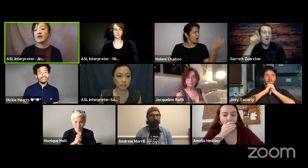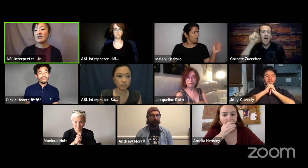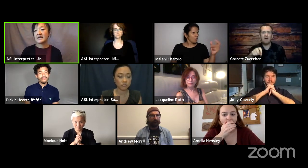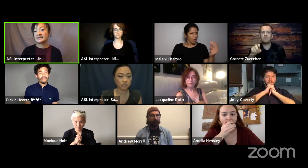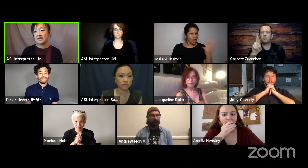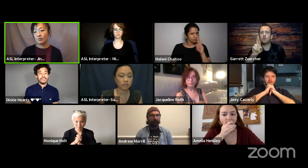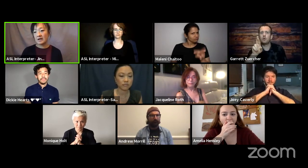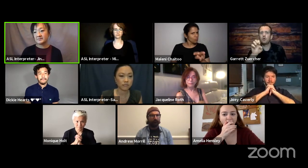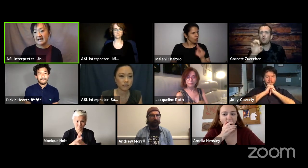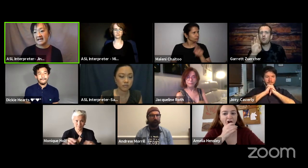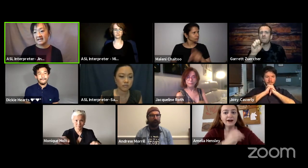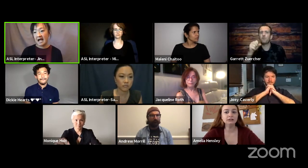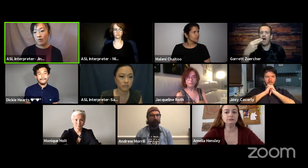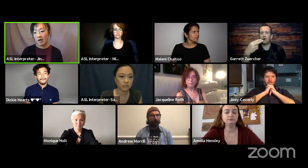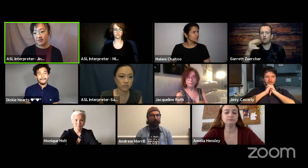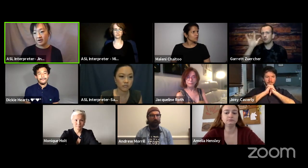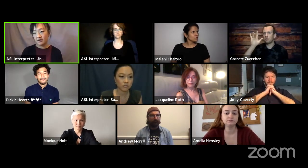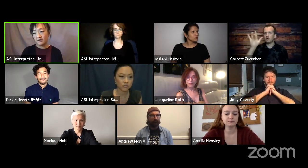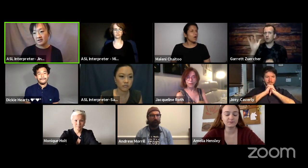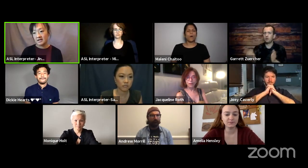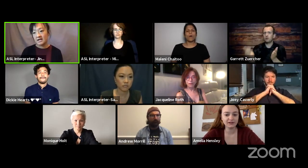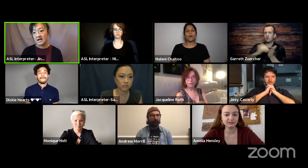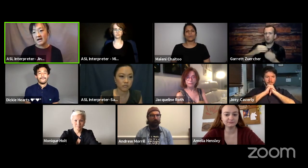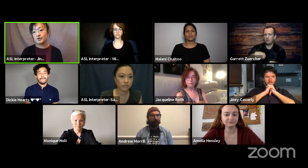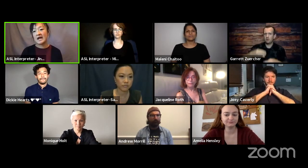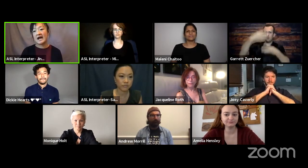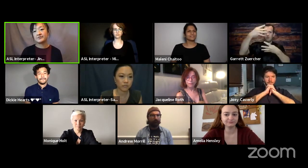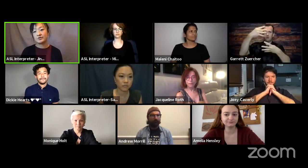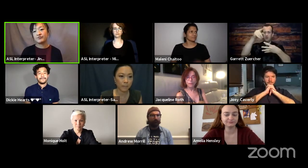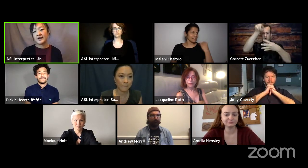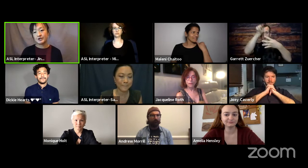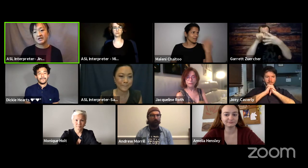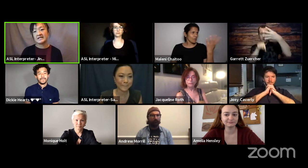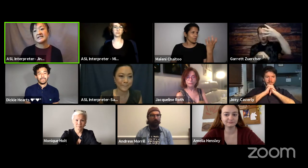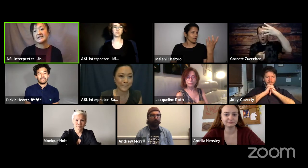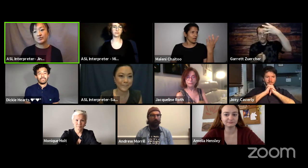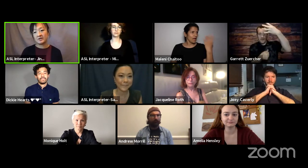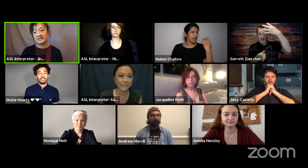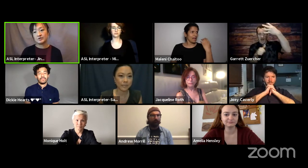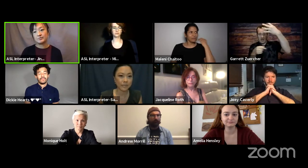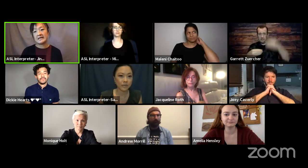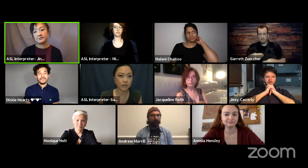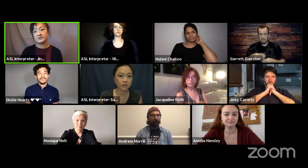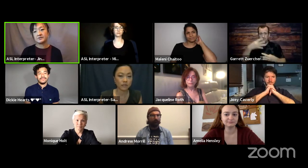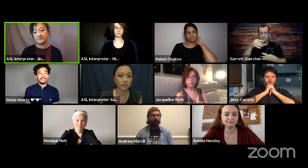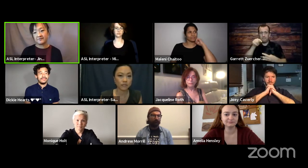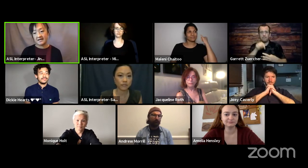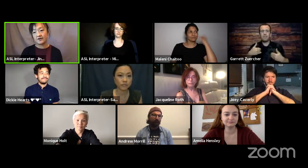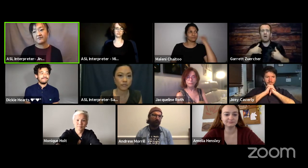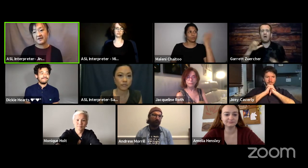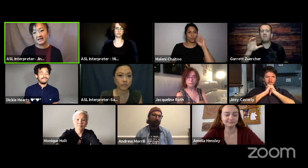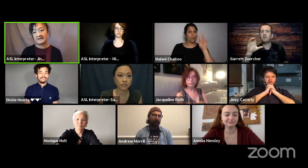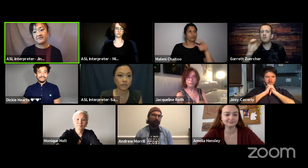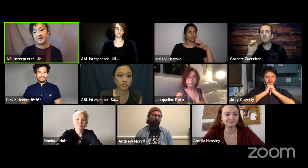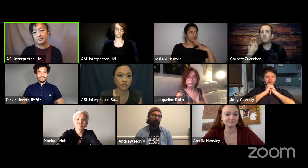HowlRound has their website, however, you'd have to refresh it continually to be able to find our feed at the very